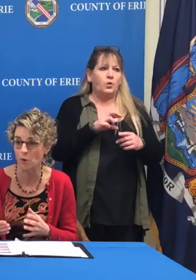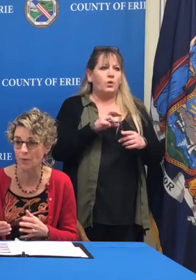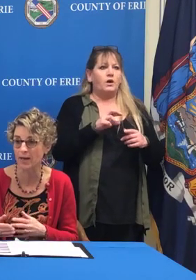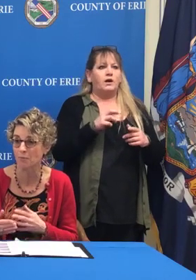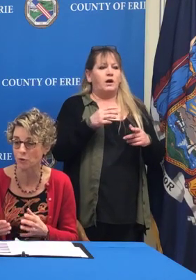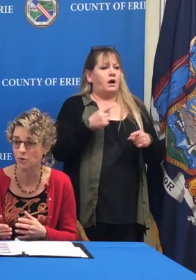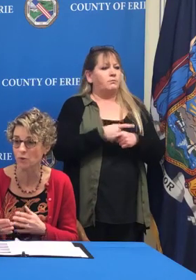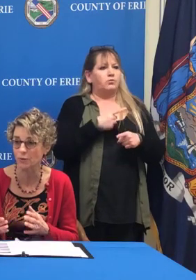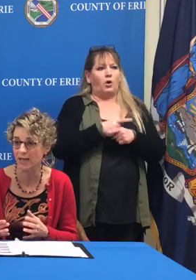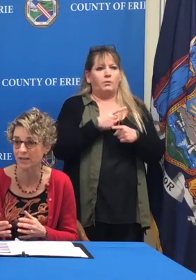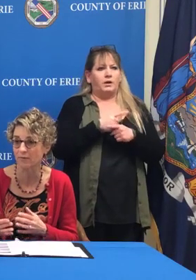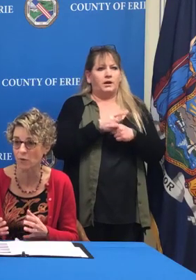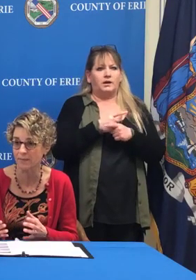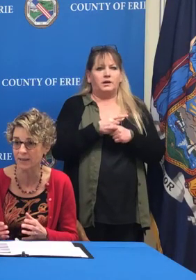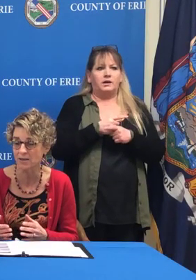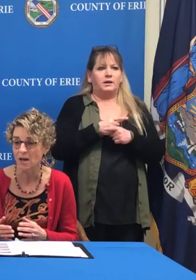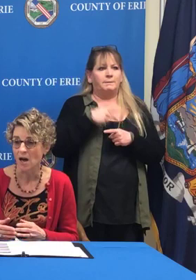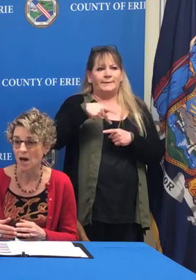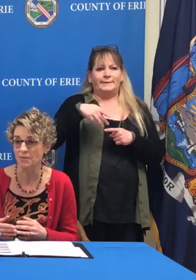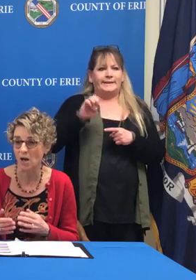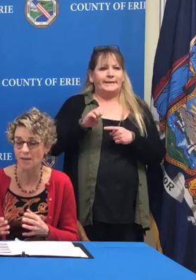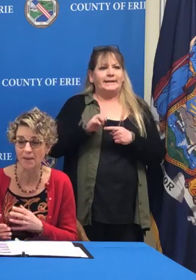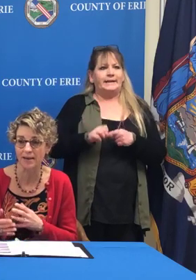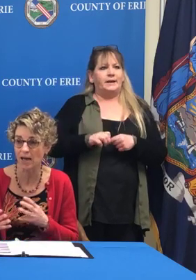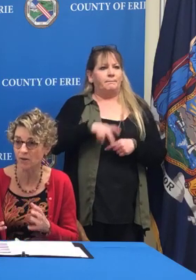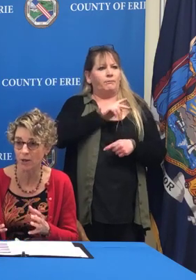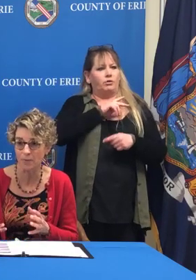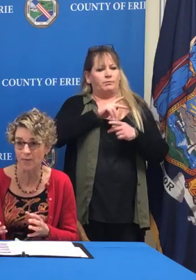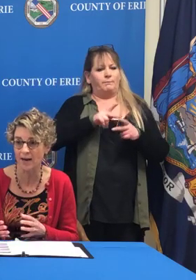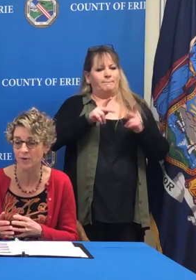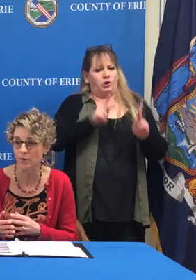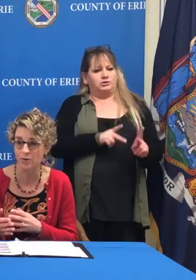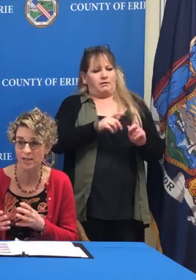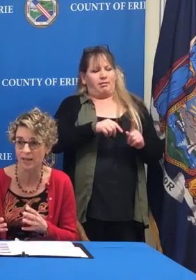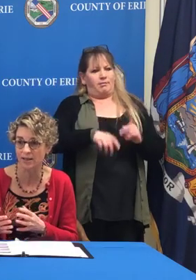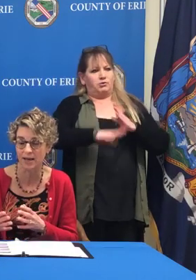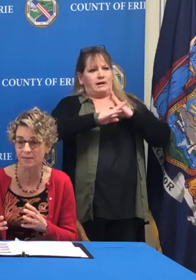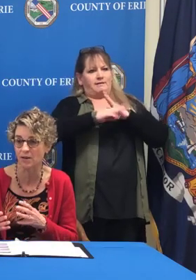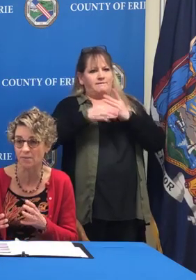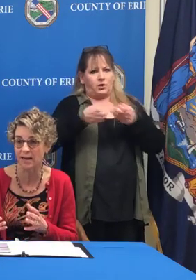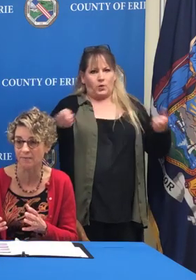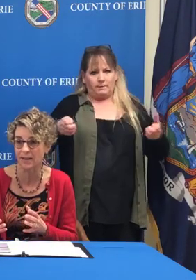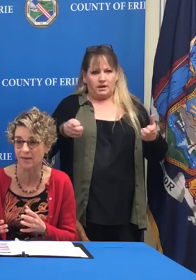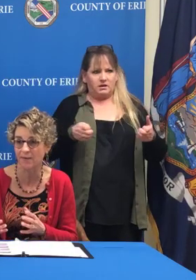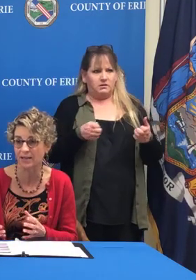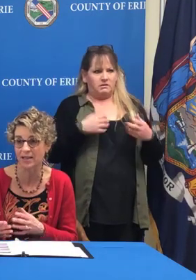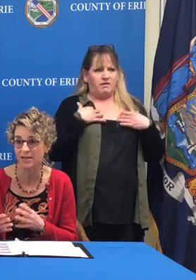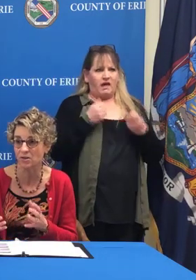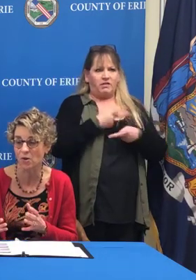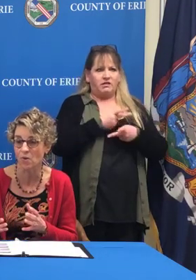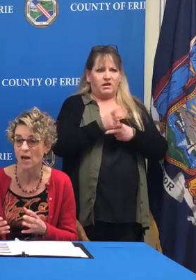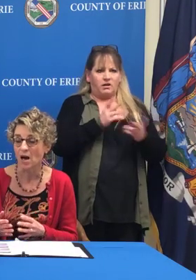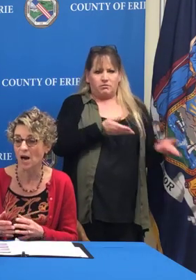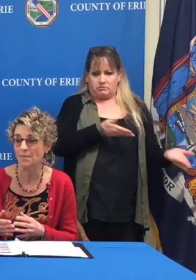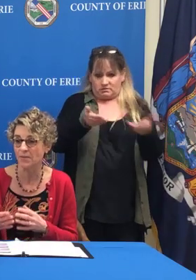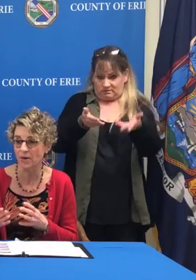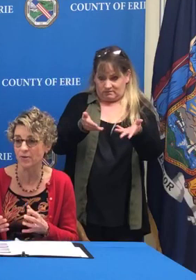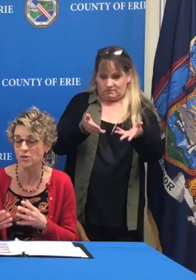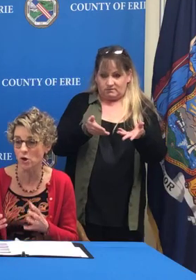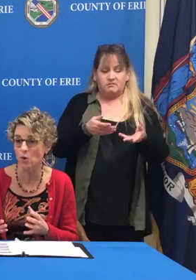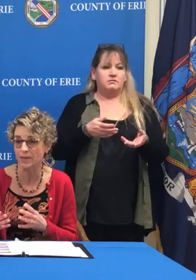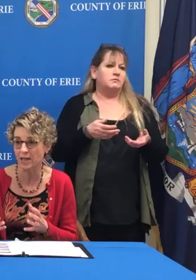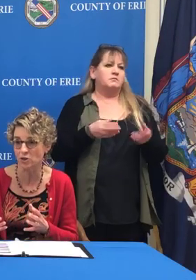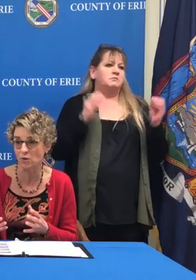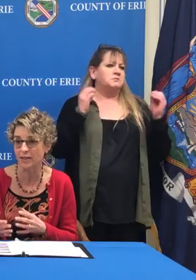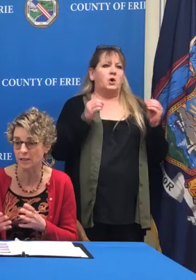the appropriate personal protective equipment done by the healthcare providers that may have been infected, and so there